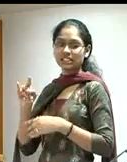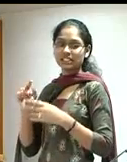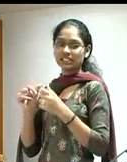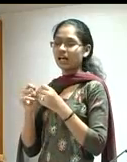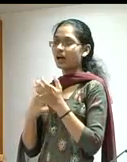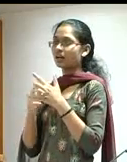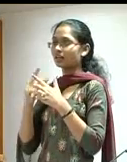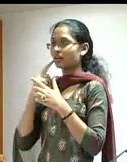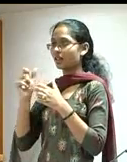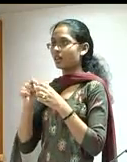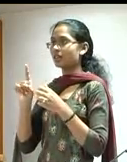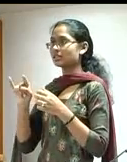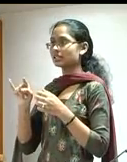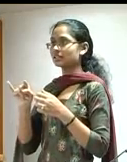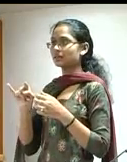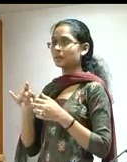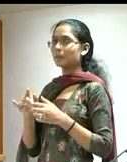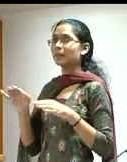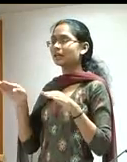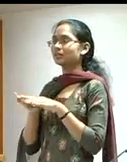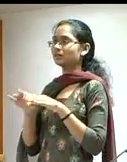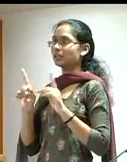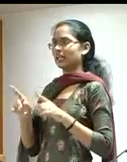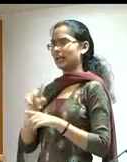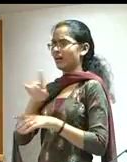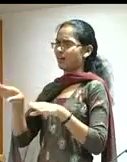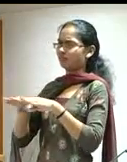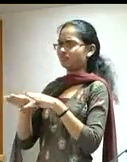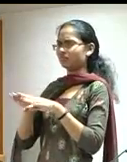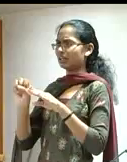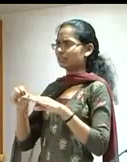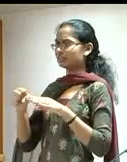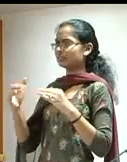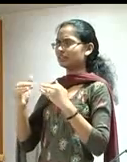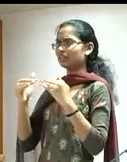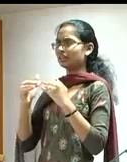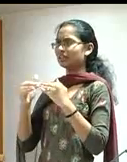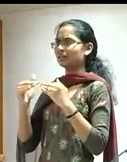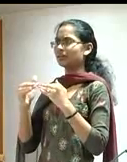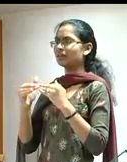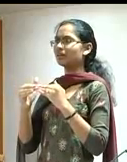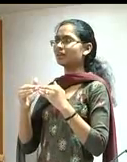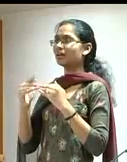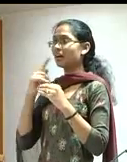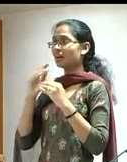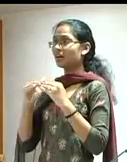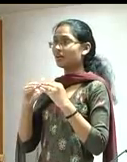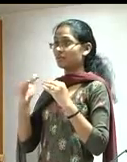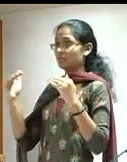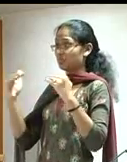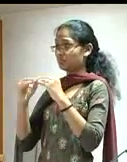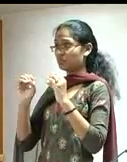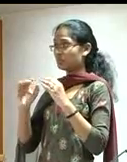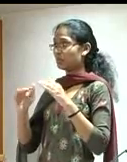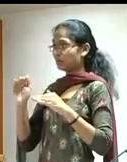Article 16 because Article 16 says there's equality, yes, but when there are people who are historically unequal, then affirmative action can be taken to bring them